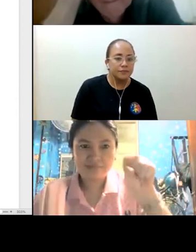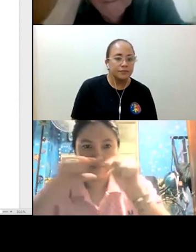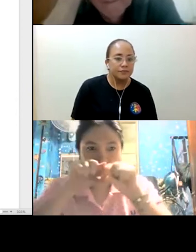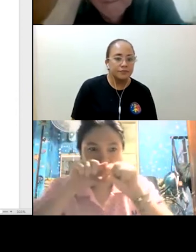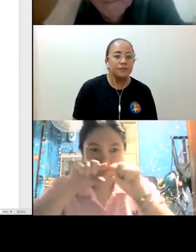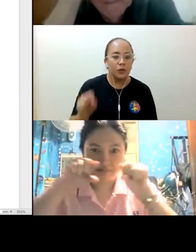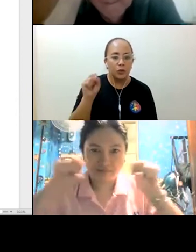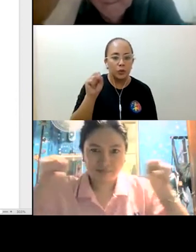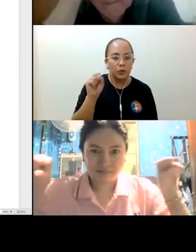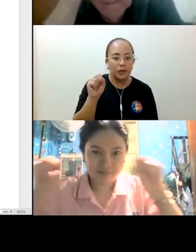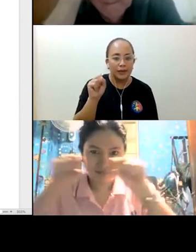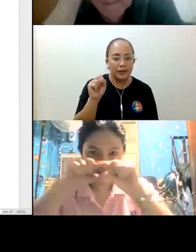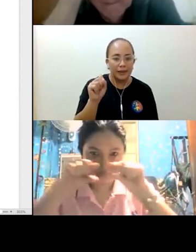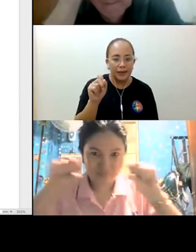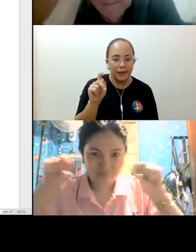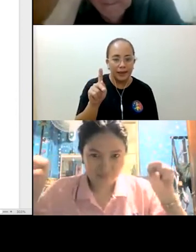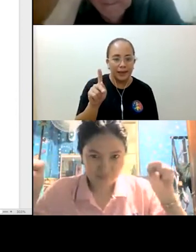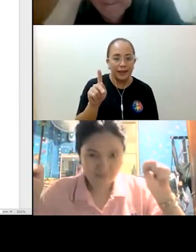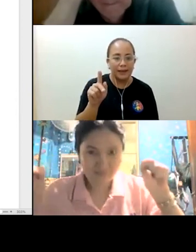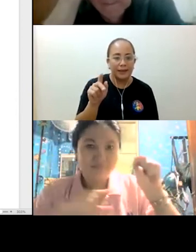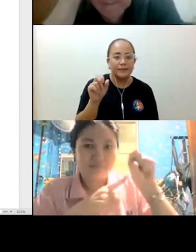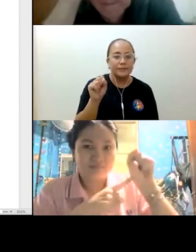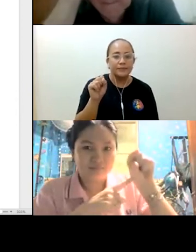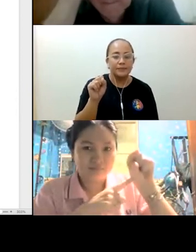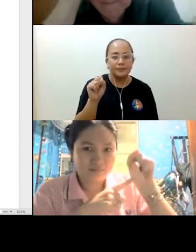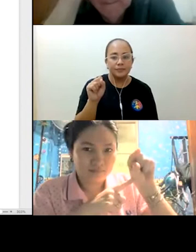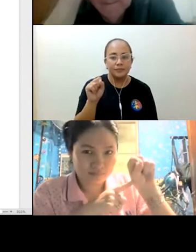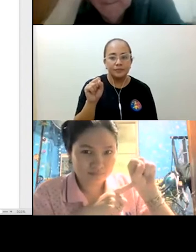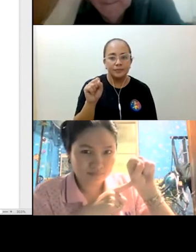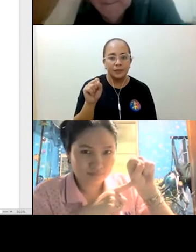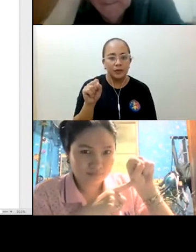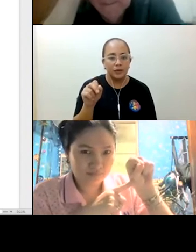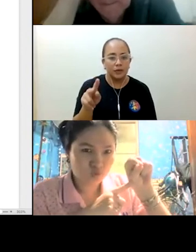Okay. This is the G hand shape. Mm-hmm.